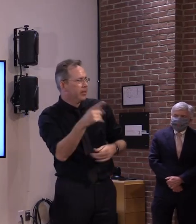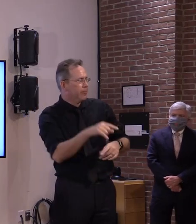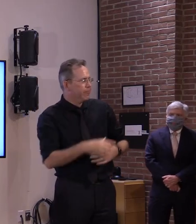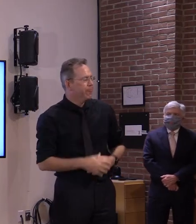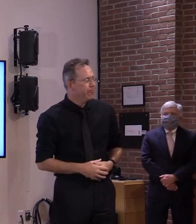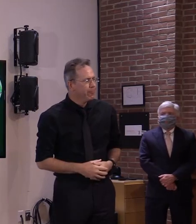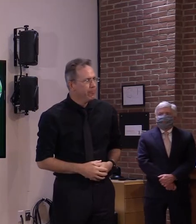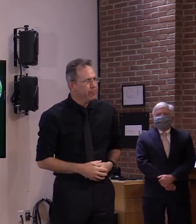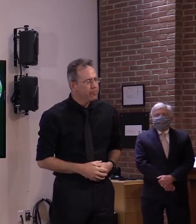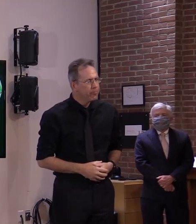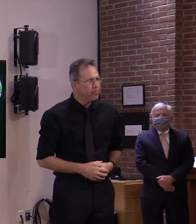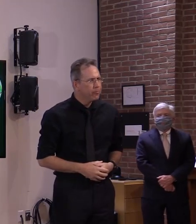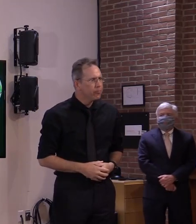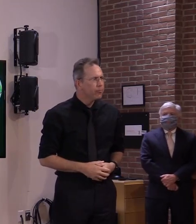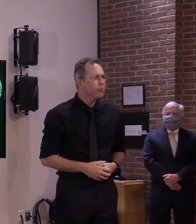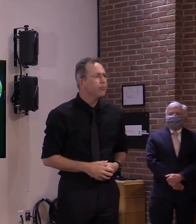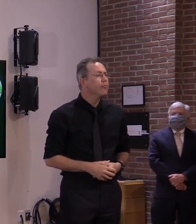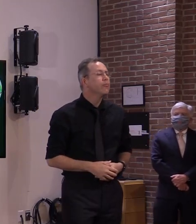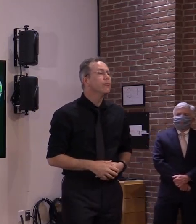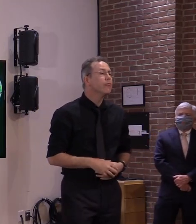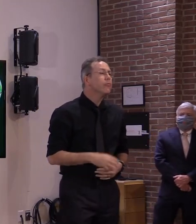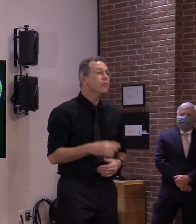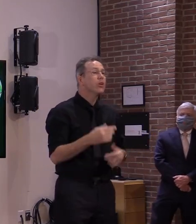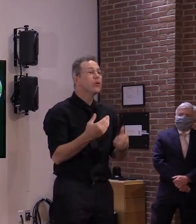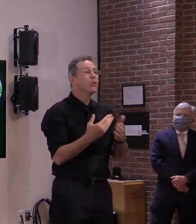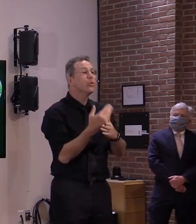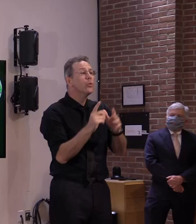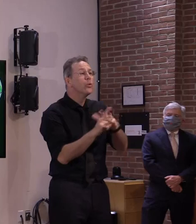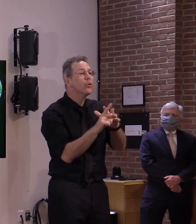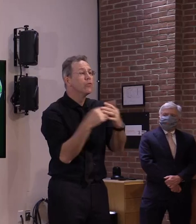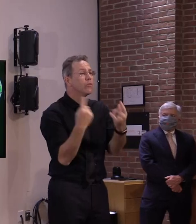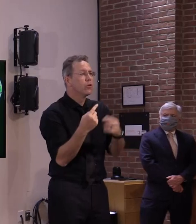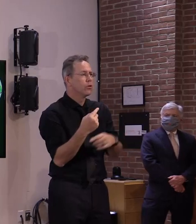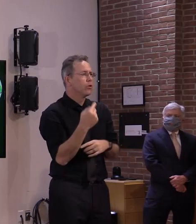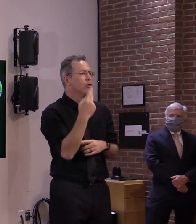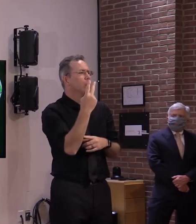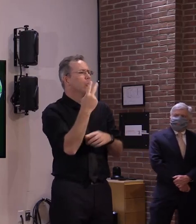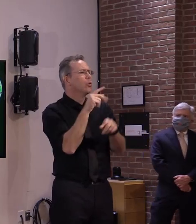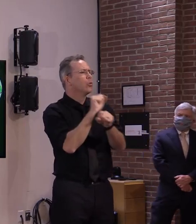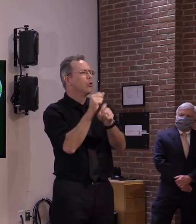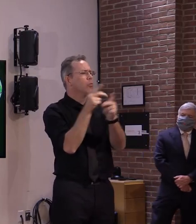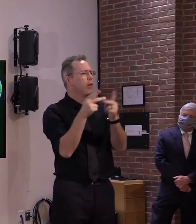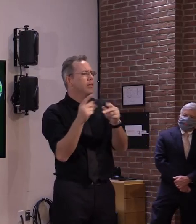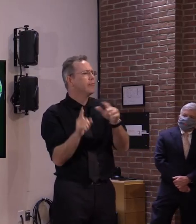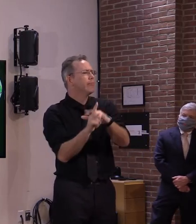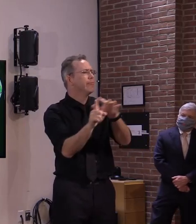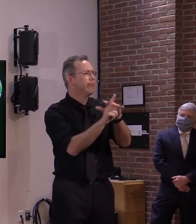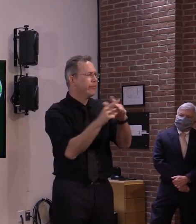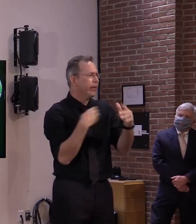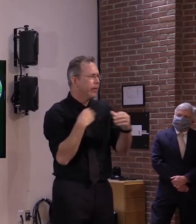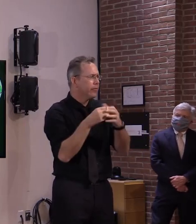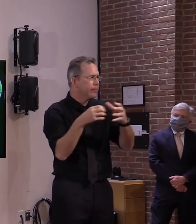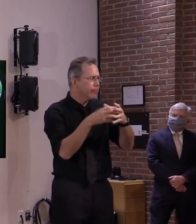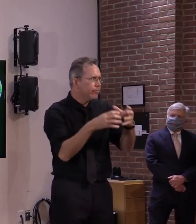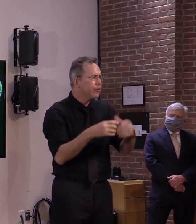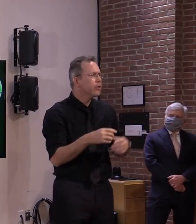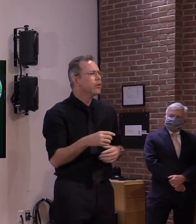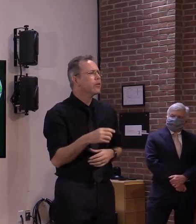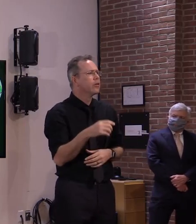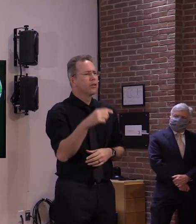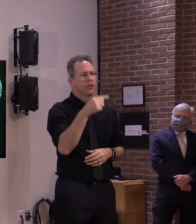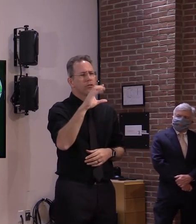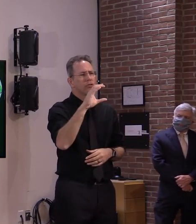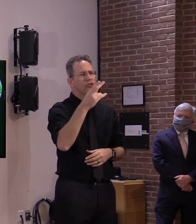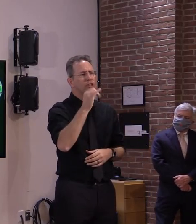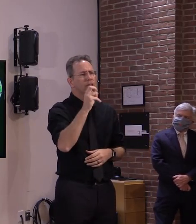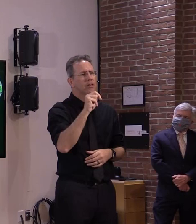Our newest outbreaks include two work sites and a Chittenden County community outbreak across several households stemming